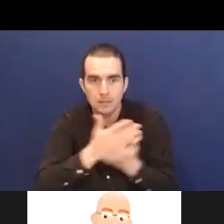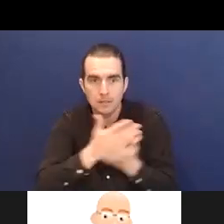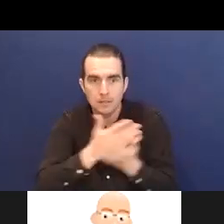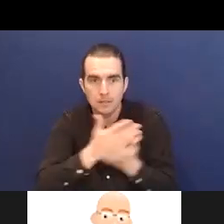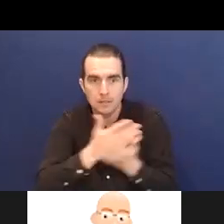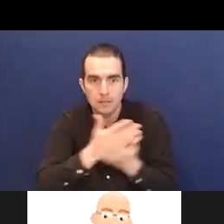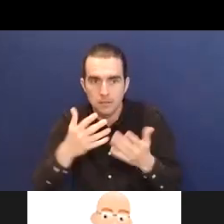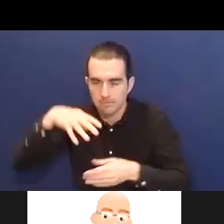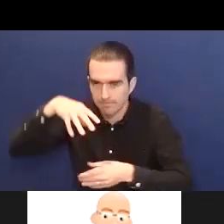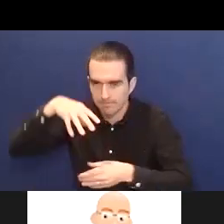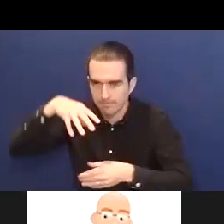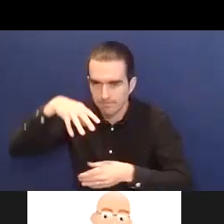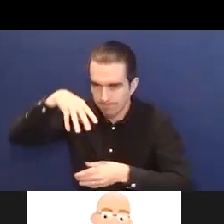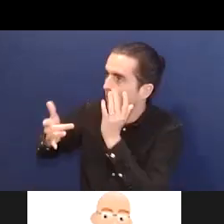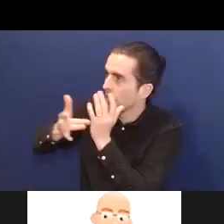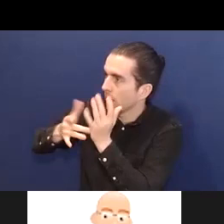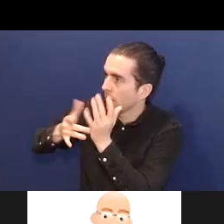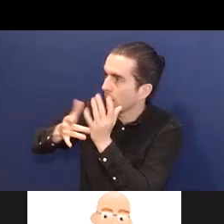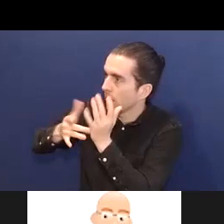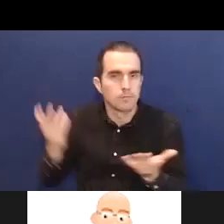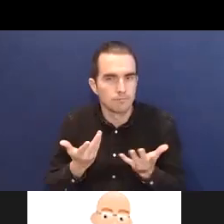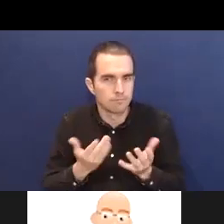of digital learning?